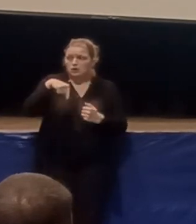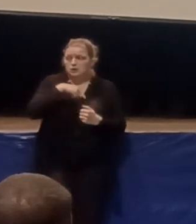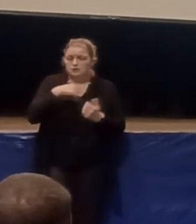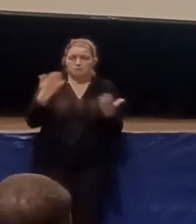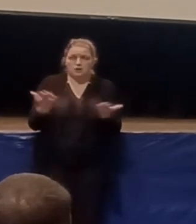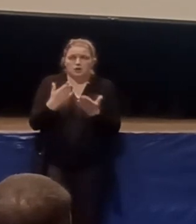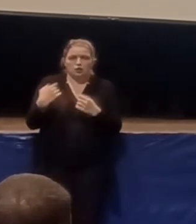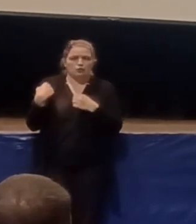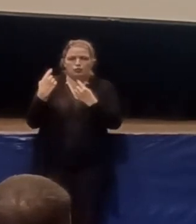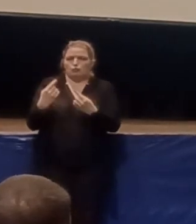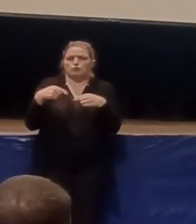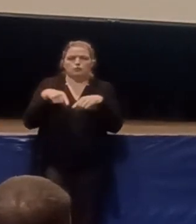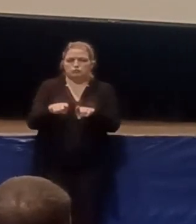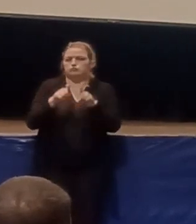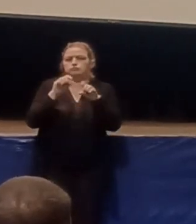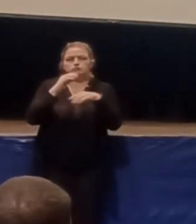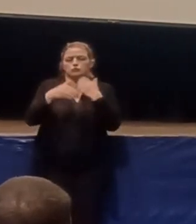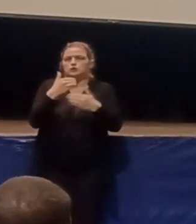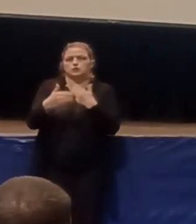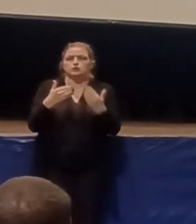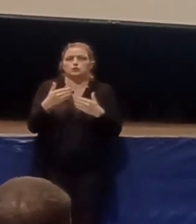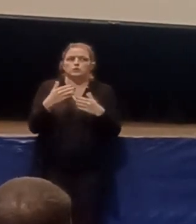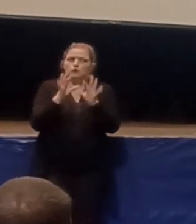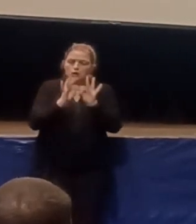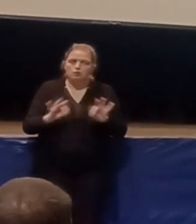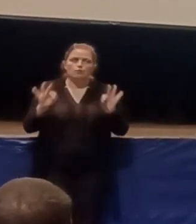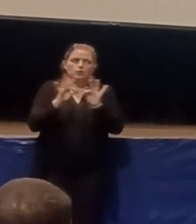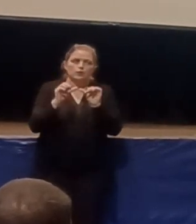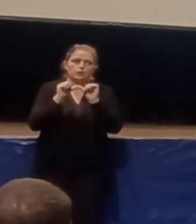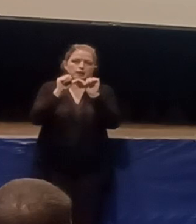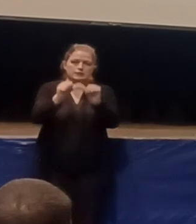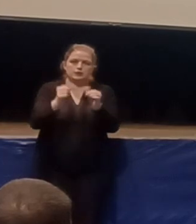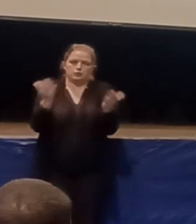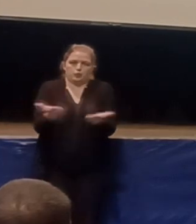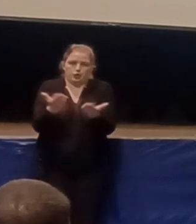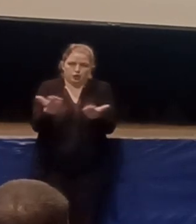with us through the whole thing. So, it's really important that we're all here.